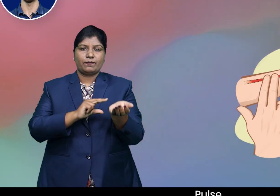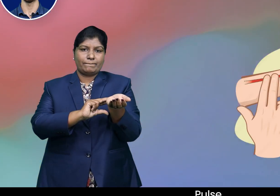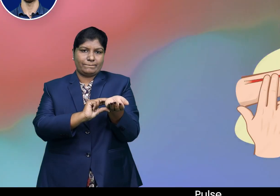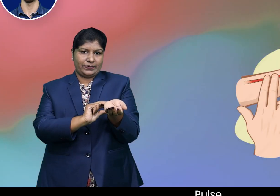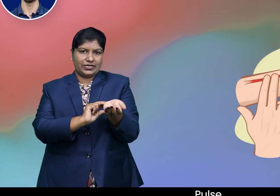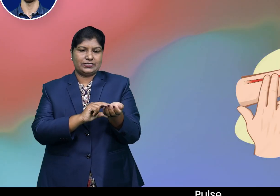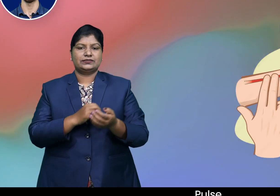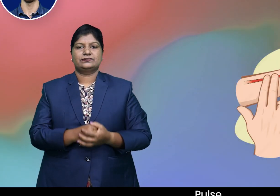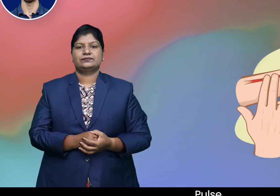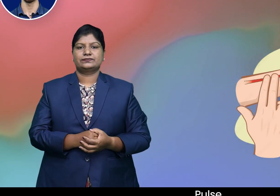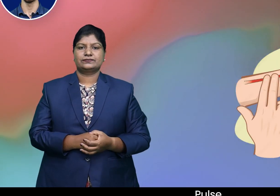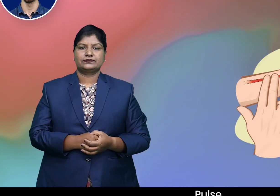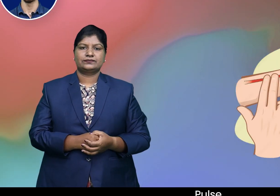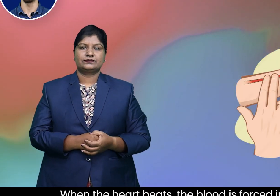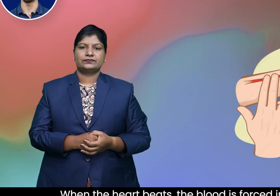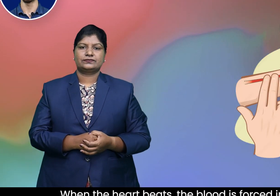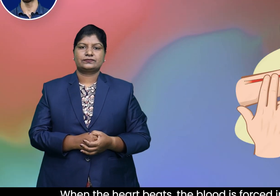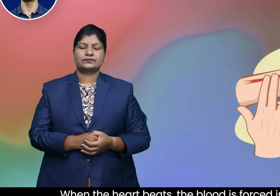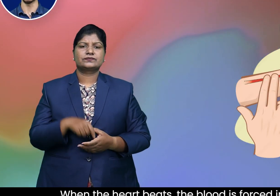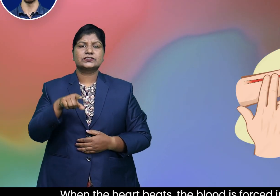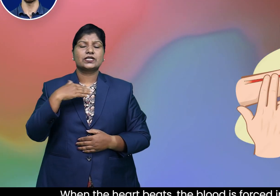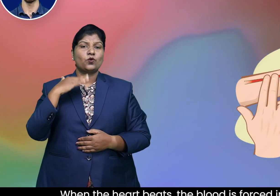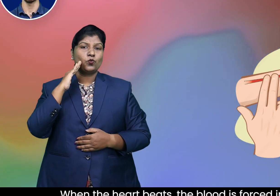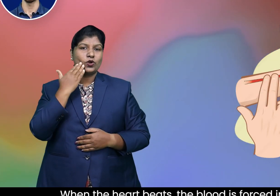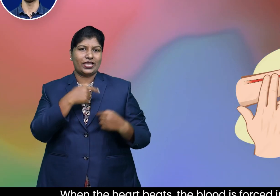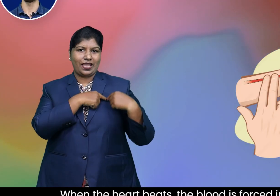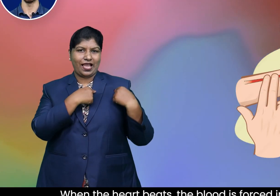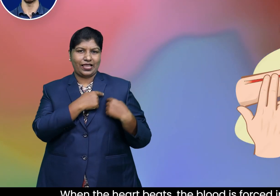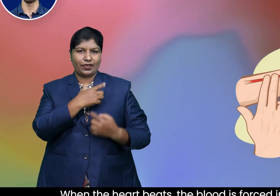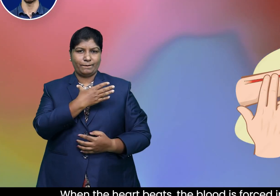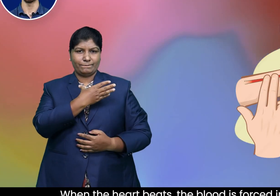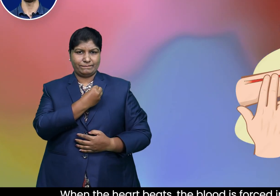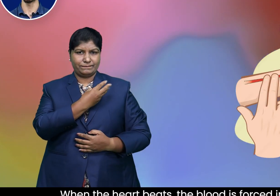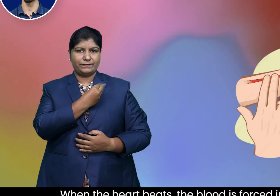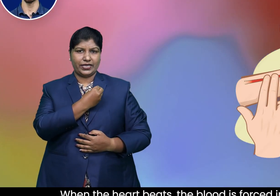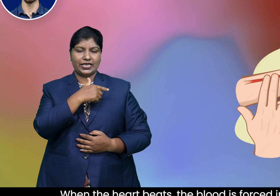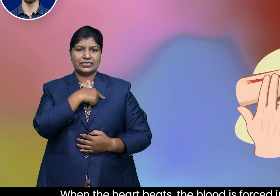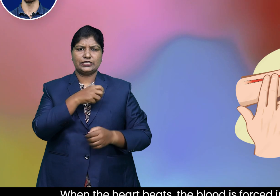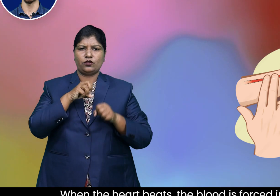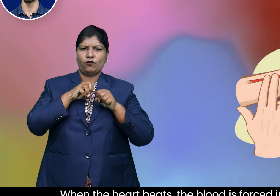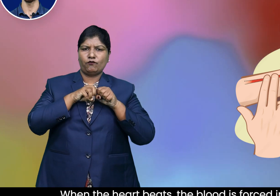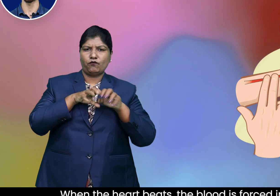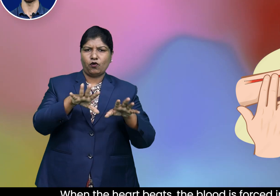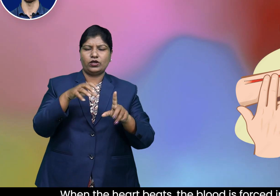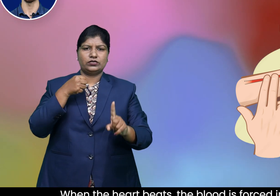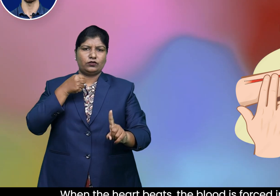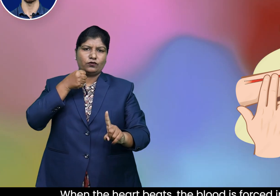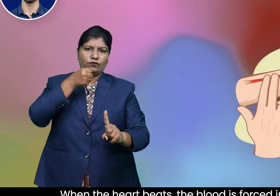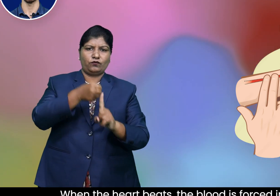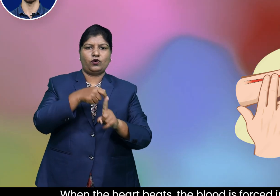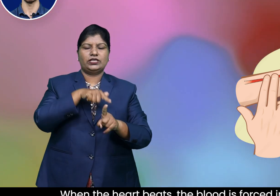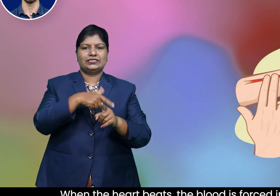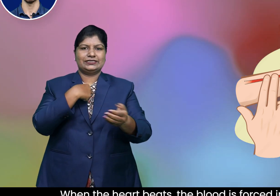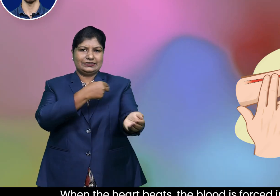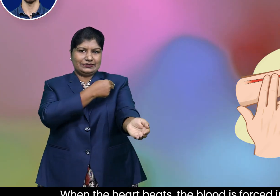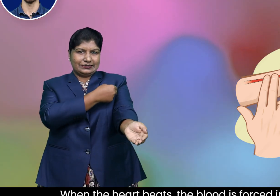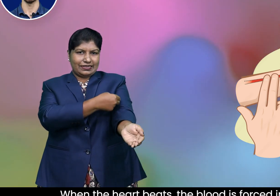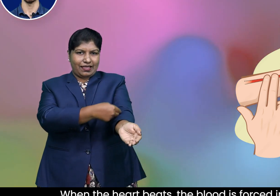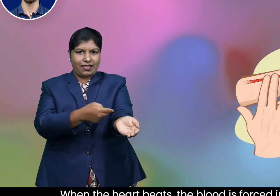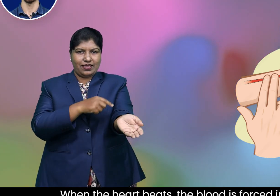Pulse. When the heart beats, the blood is forced into the arteries.